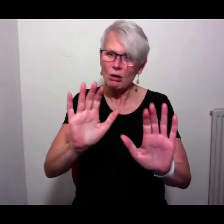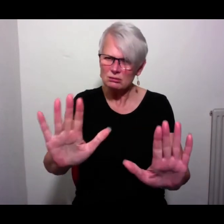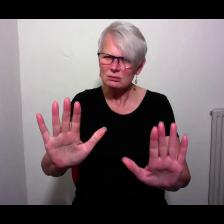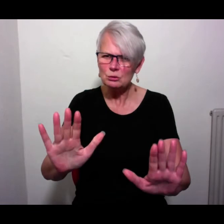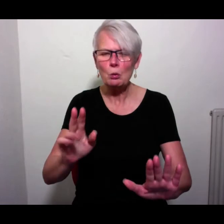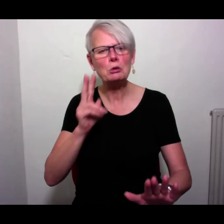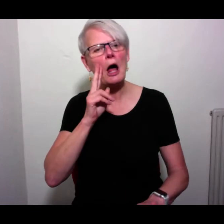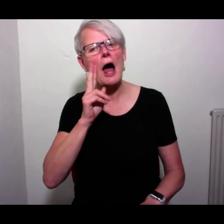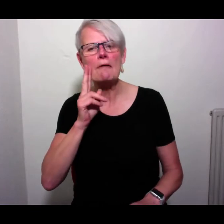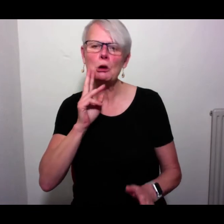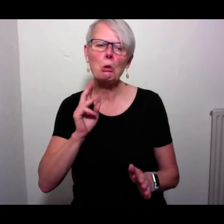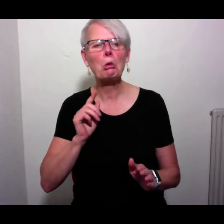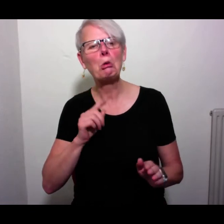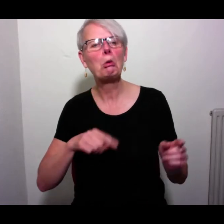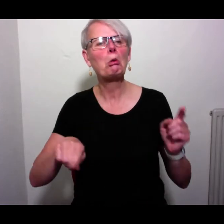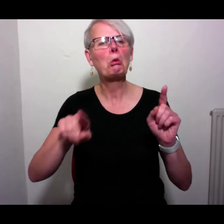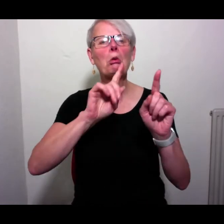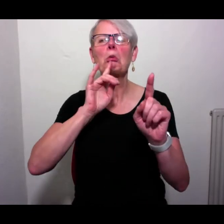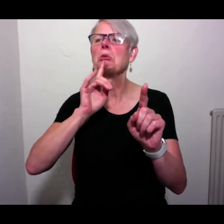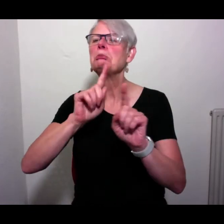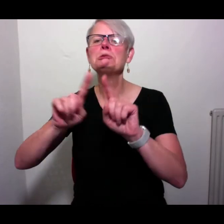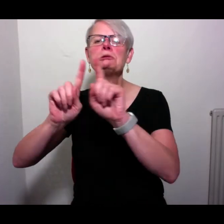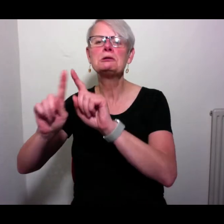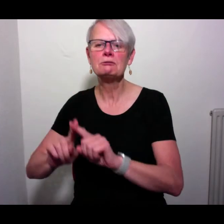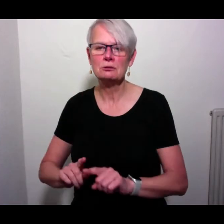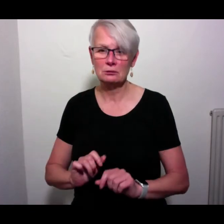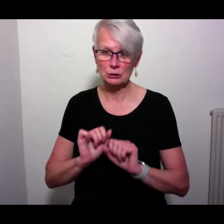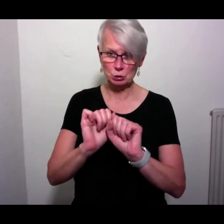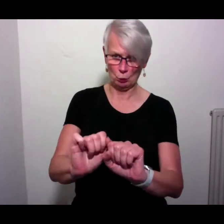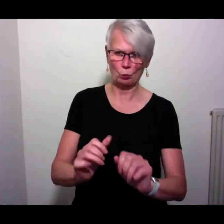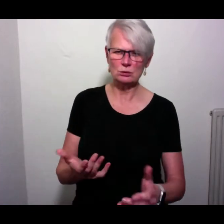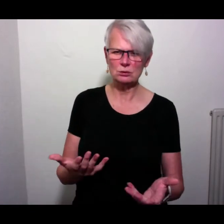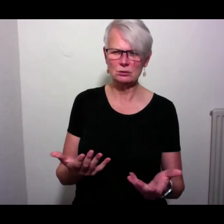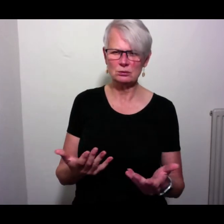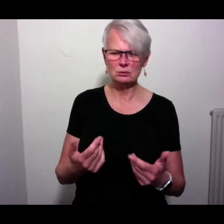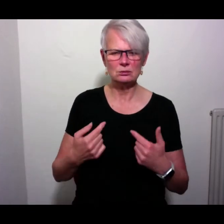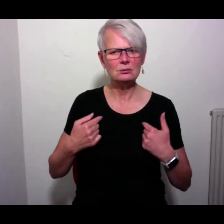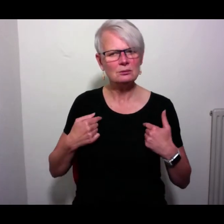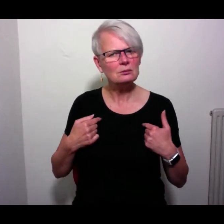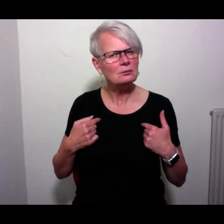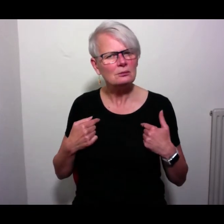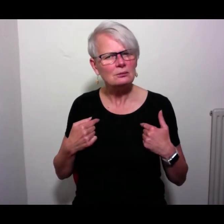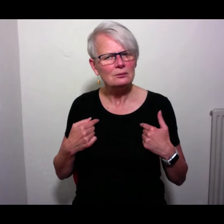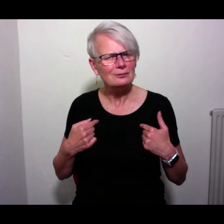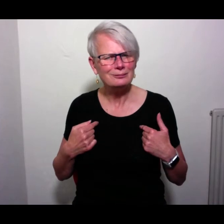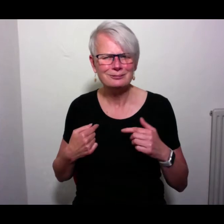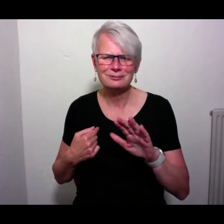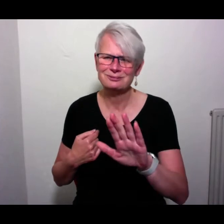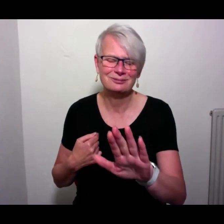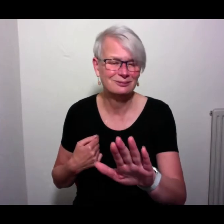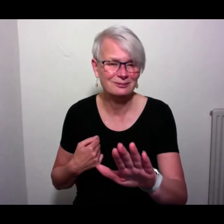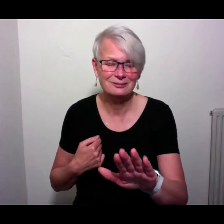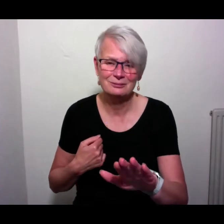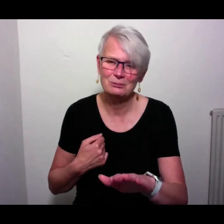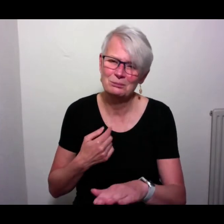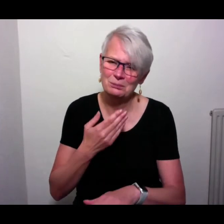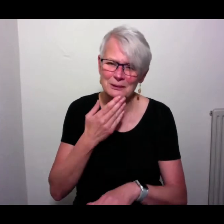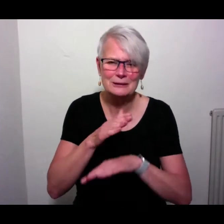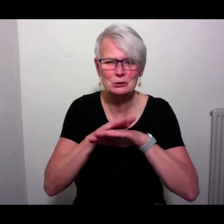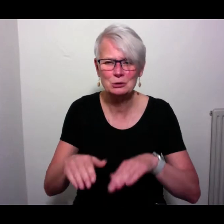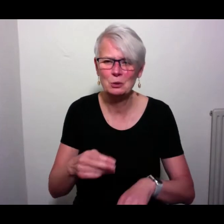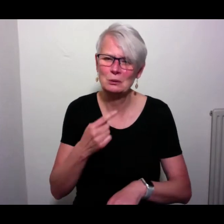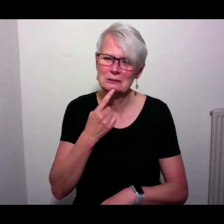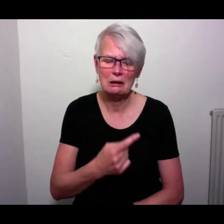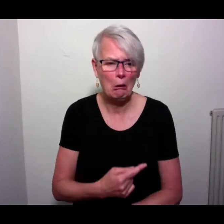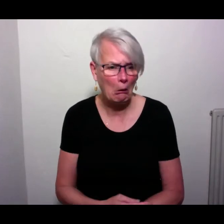peek, a look at the mermaid's tail. That's your mistake. And please, don't start saying you don't